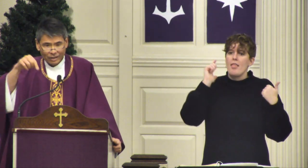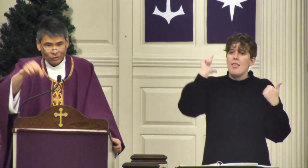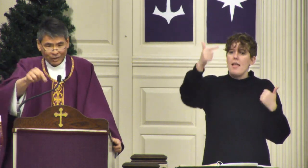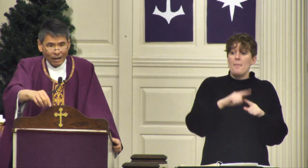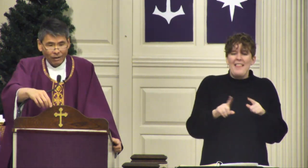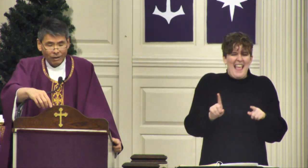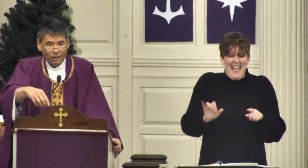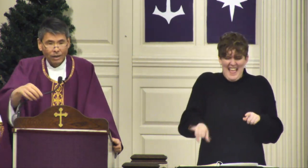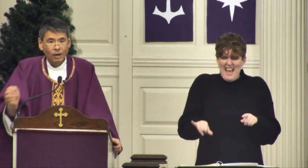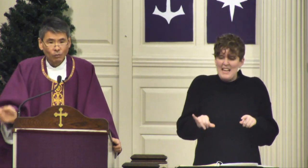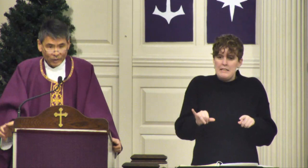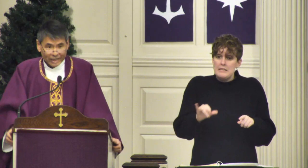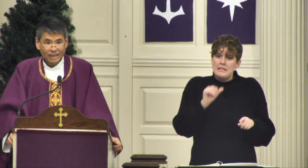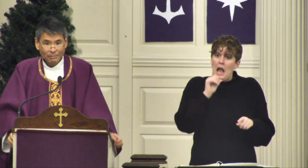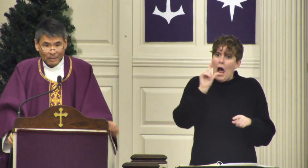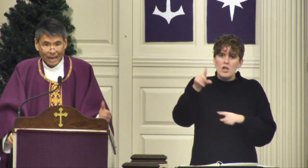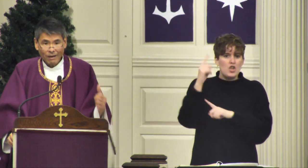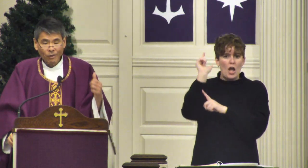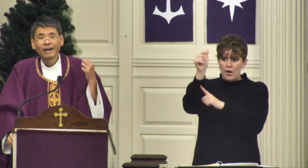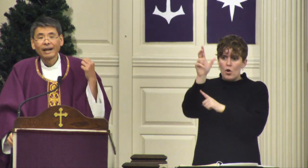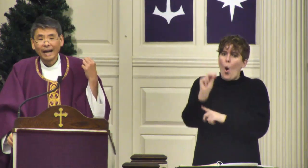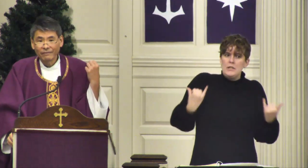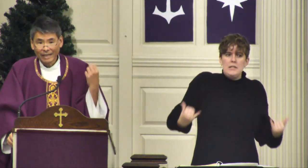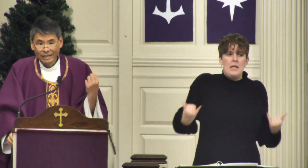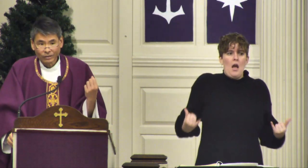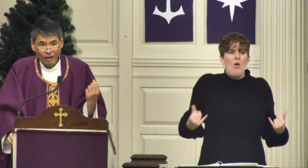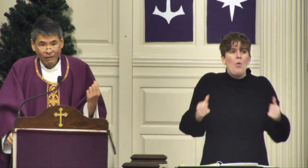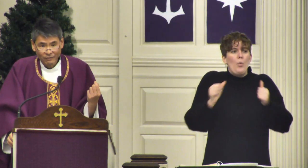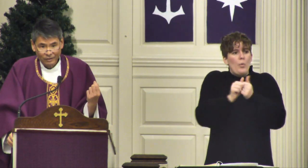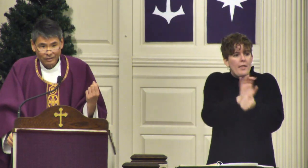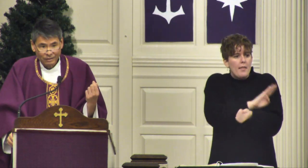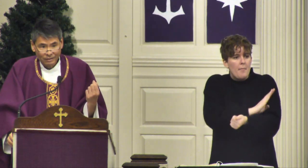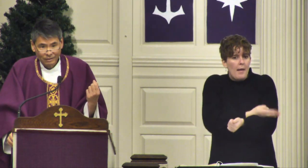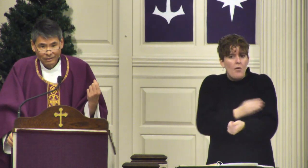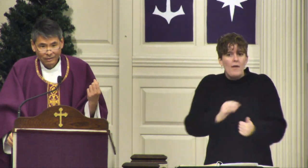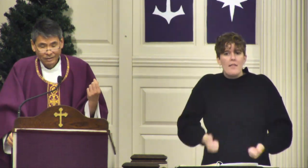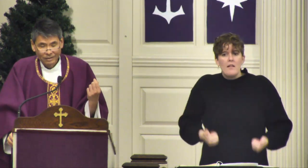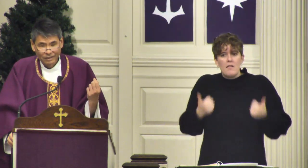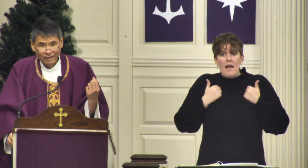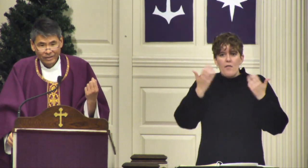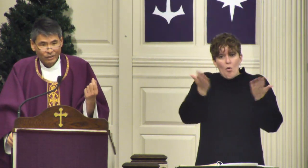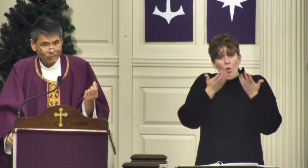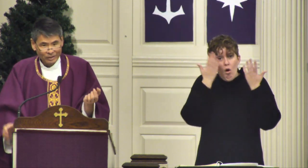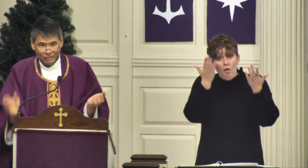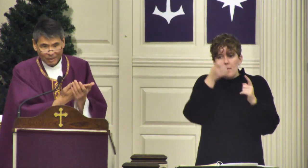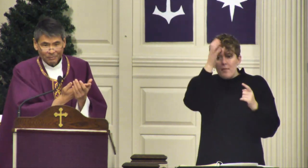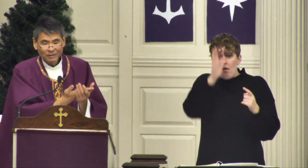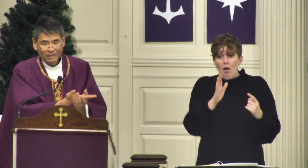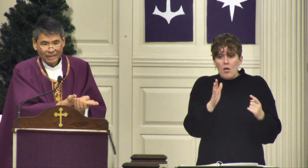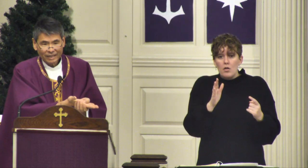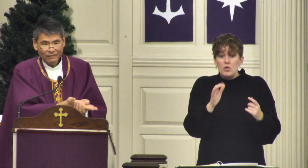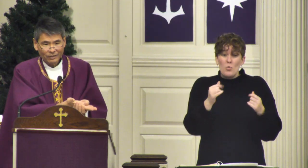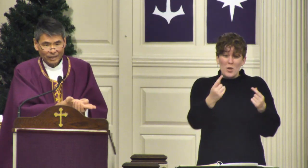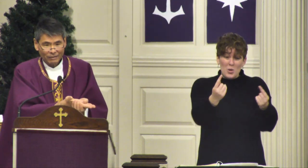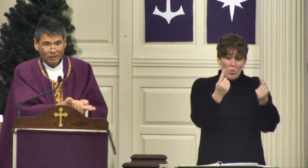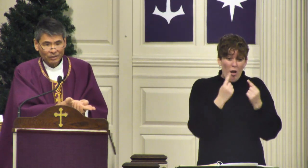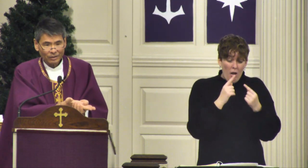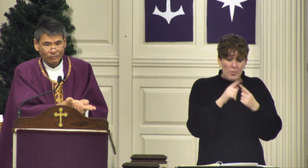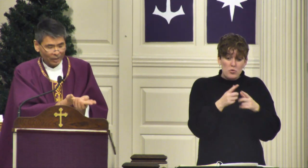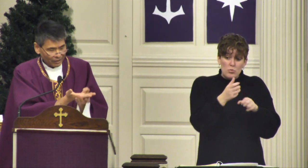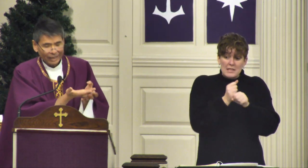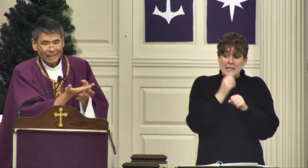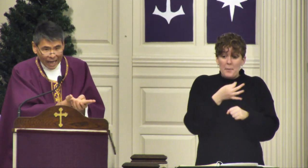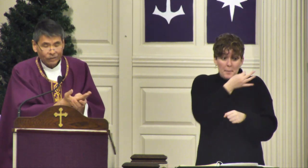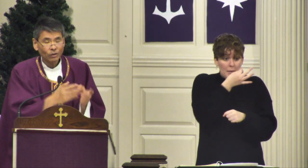right now with the power and the life that is offered. So when you come up to receive Holy Communion, whether